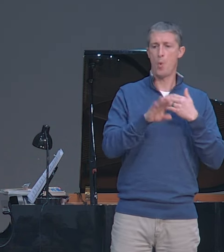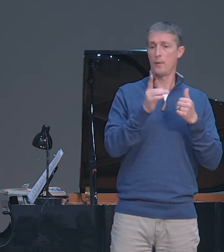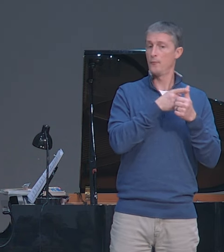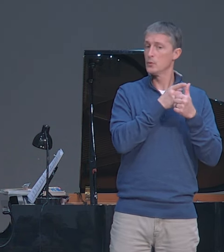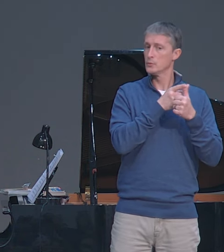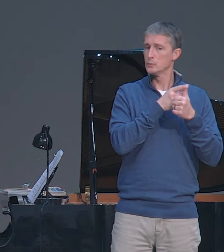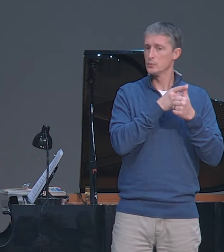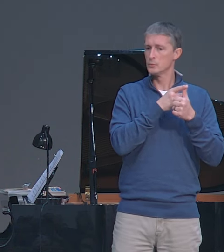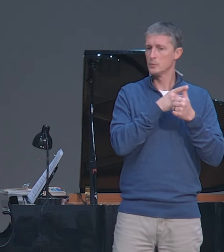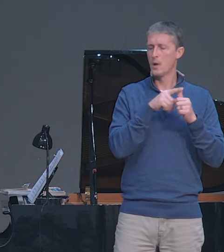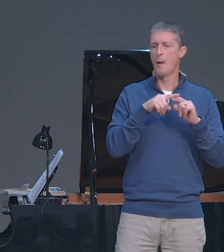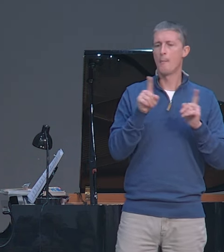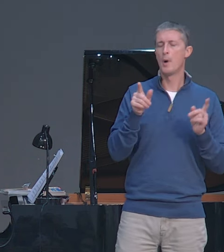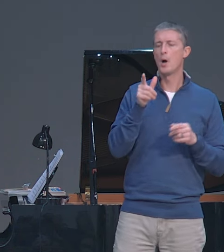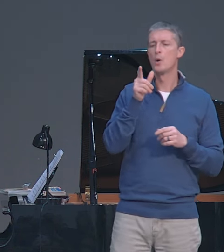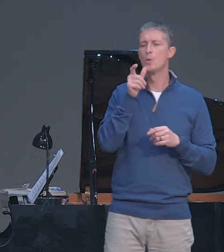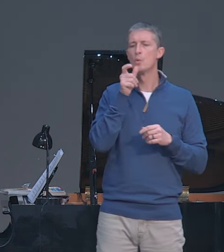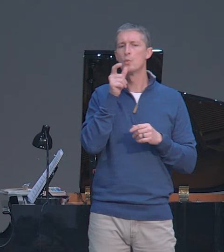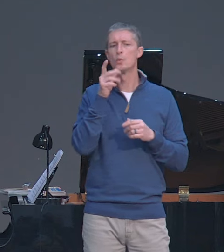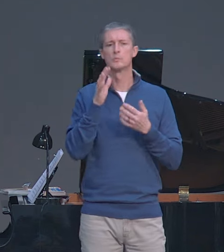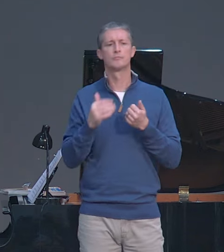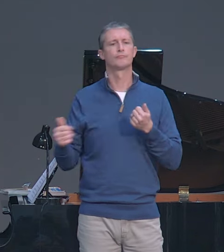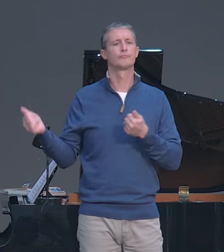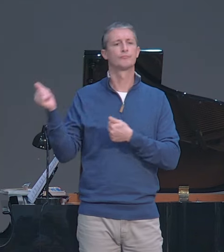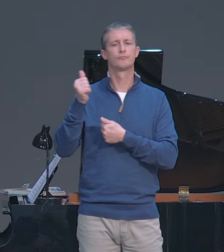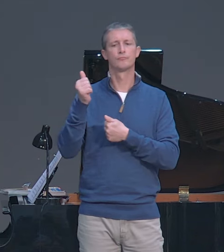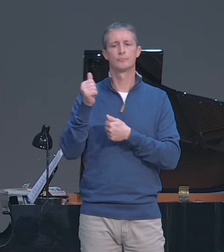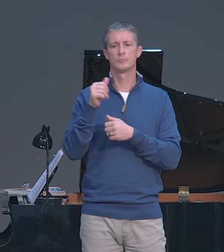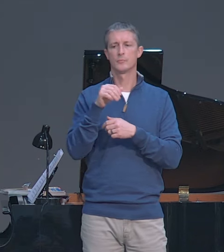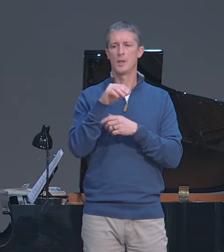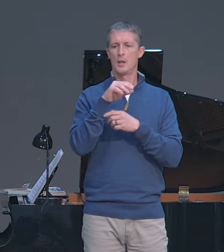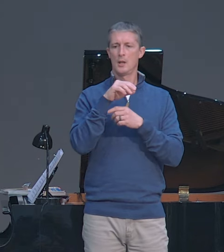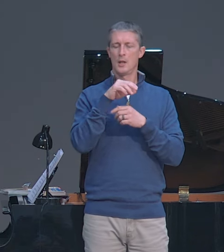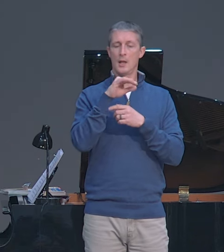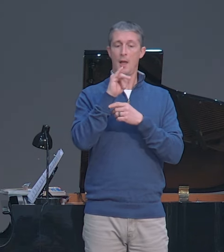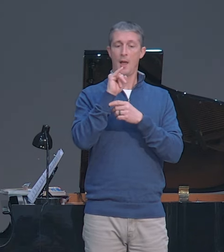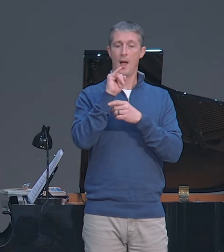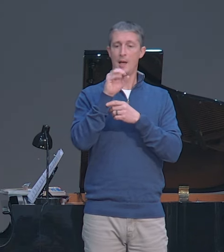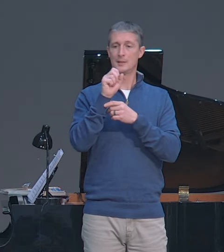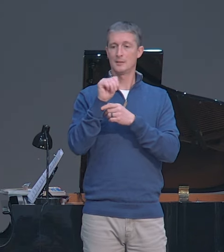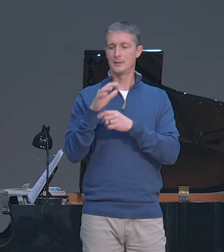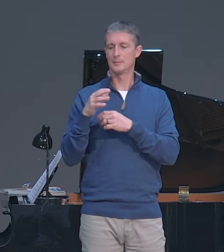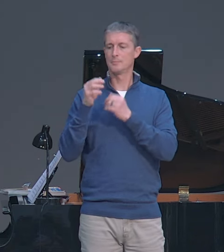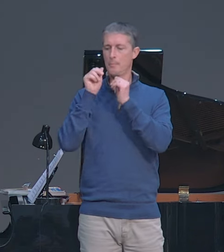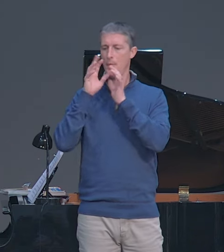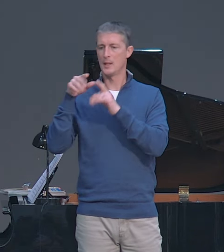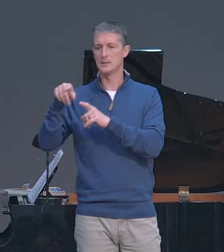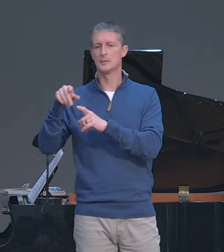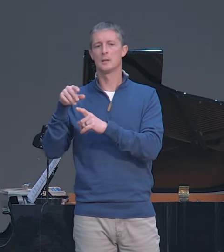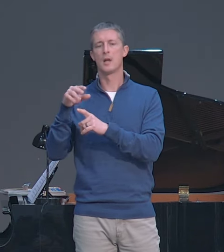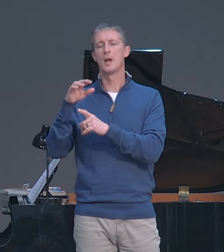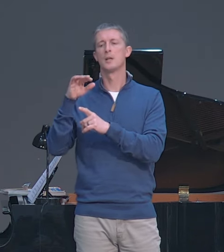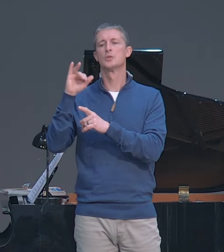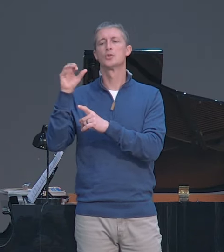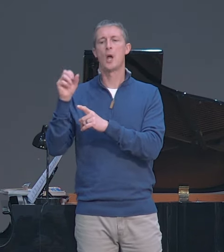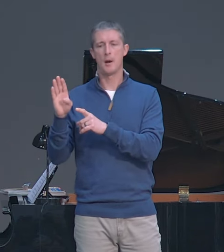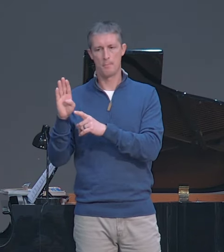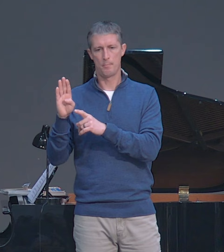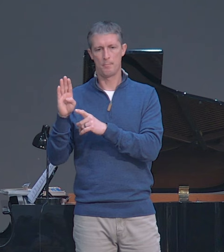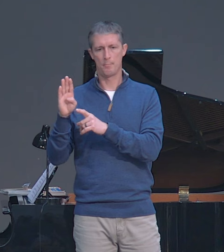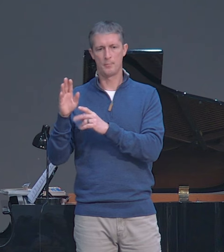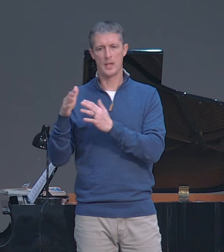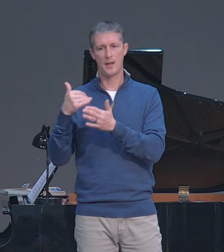Jacob who was declared the firstborn in regard to the blessing from his father Isaac. So the